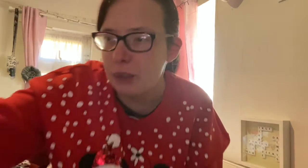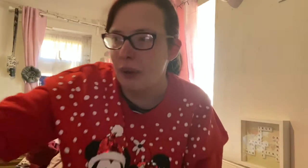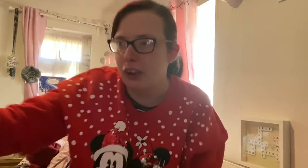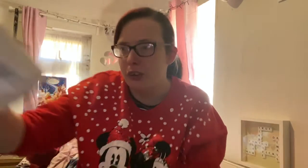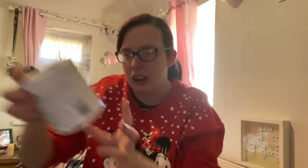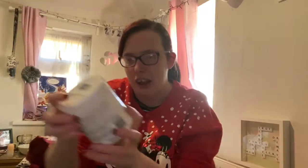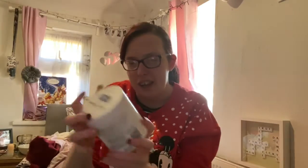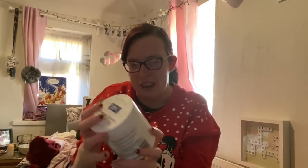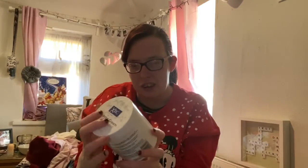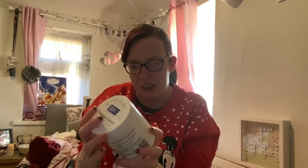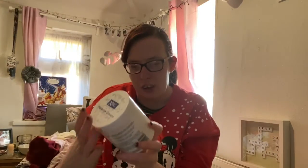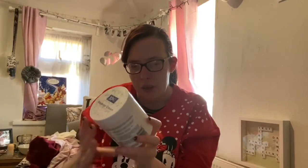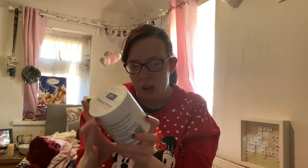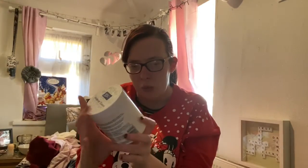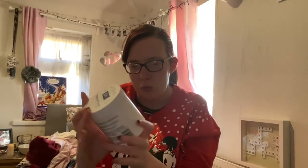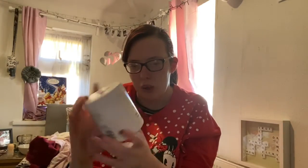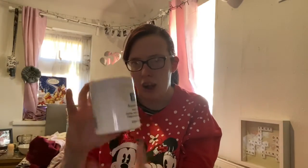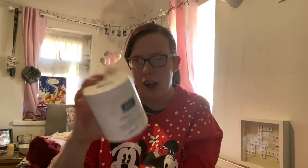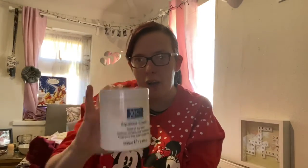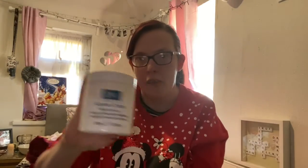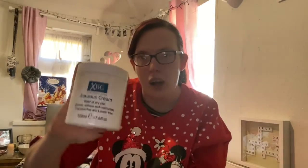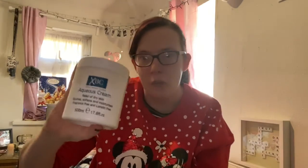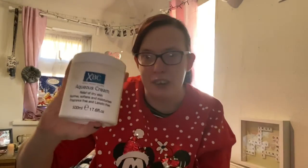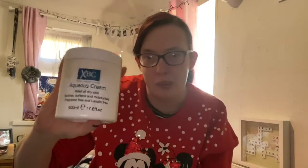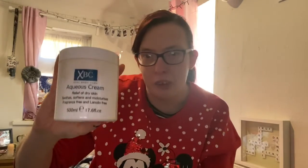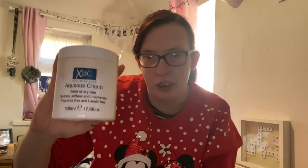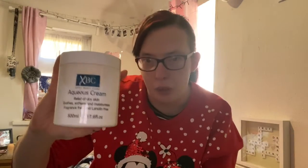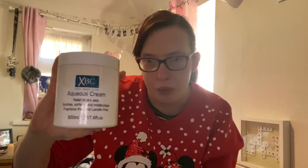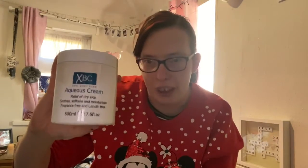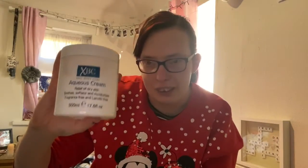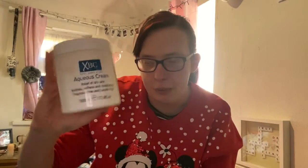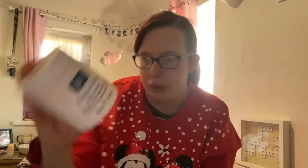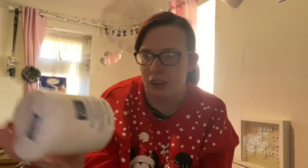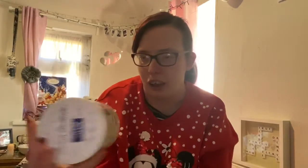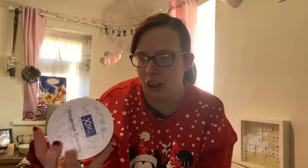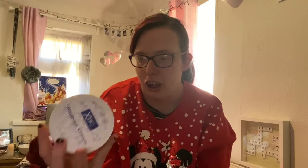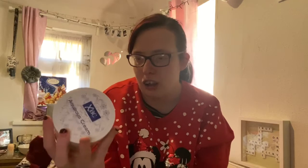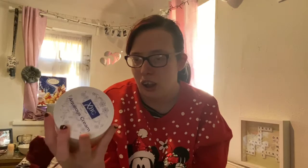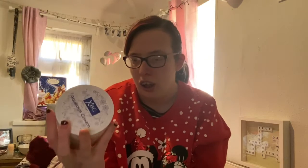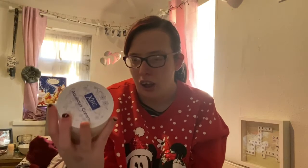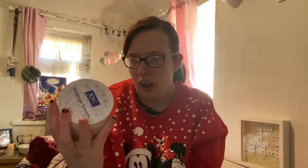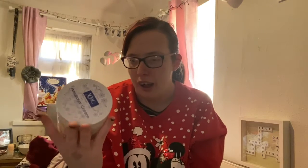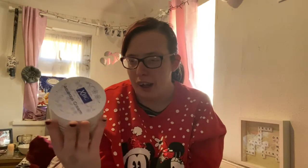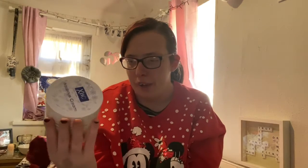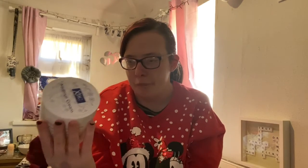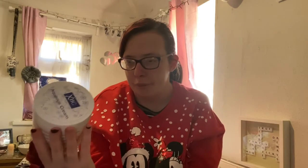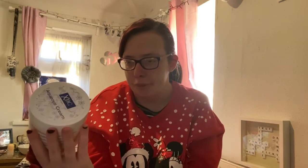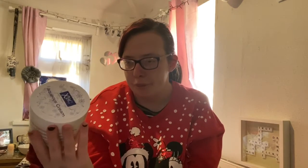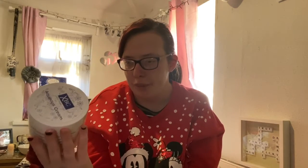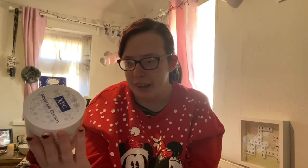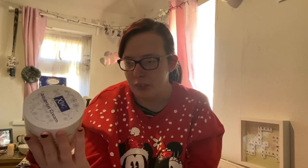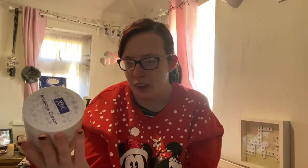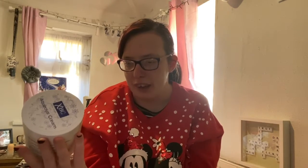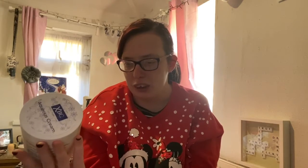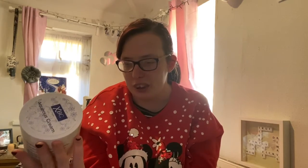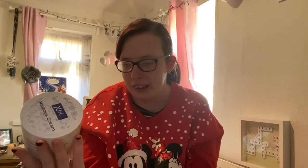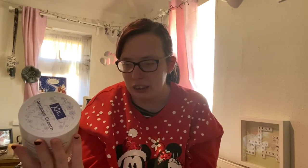been using this cream, which I'm not going to pronounce it because I can't, but it's for like dry